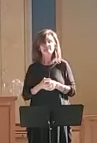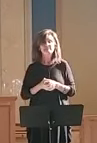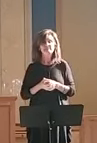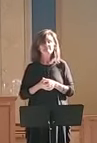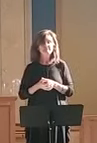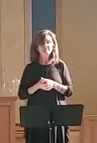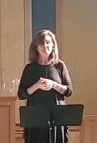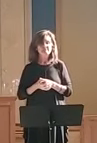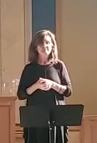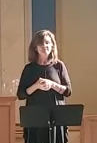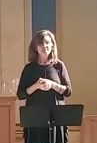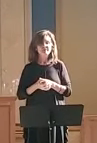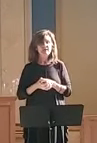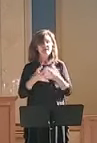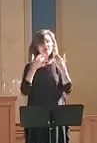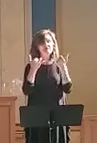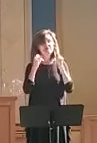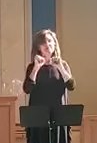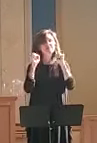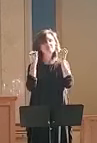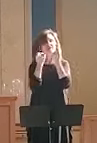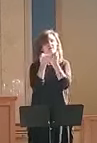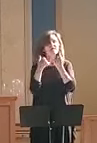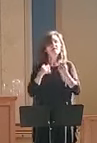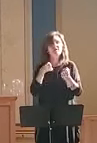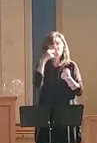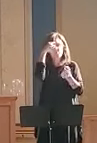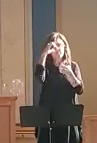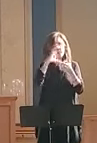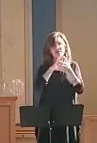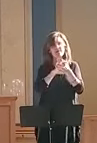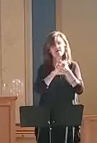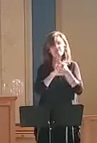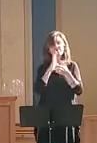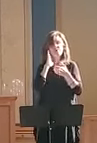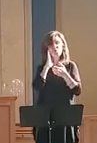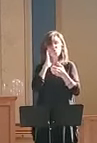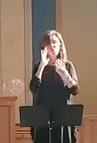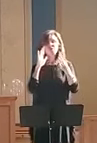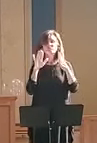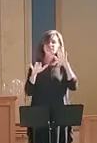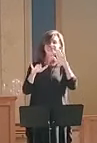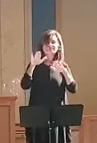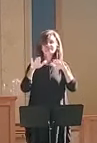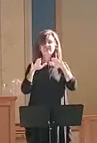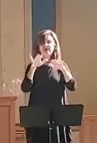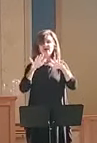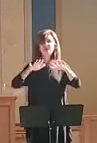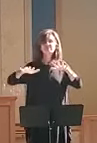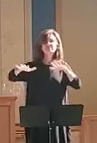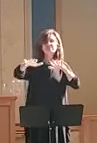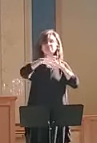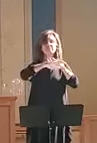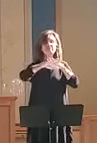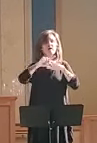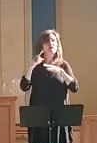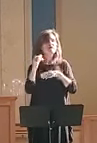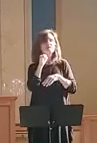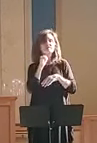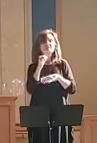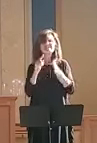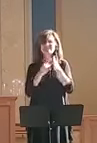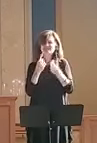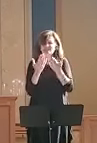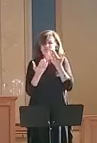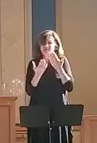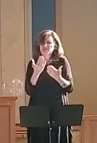And this society, we believe, will have that proper balance. And it's not always, and sometimes